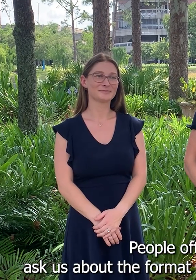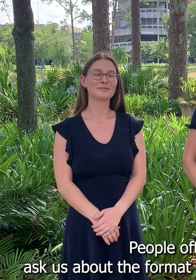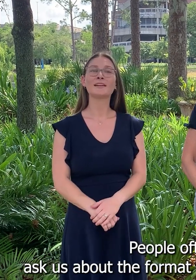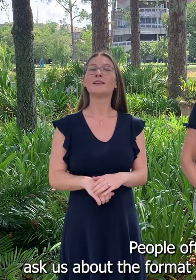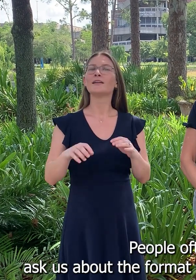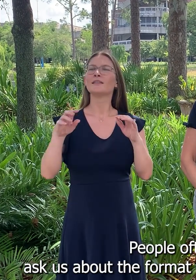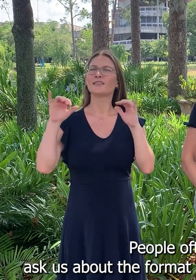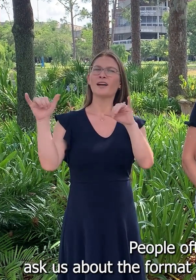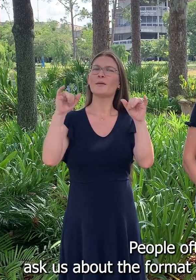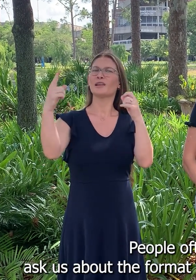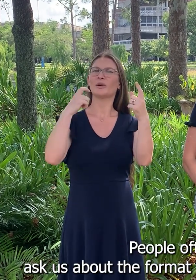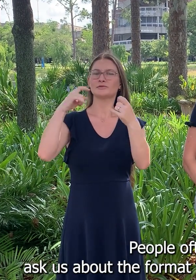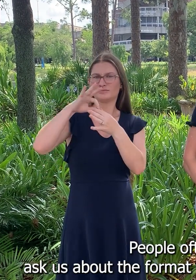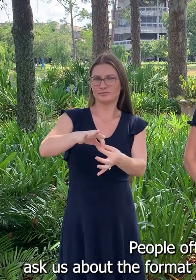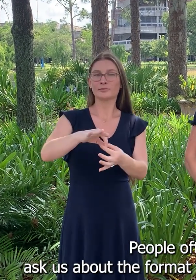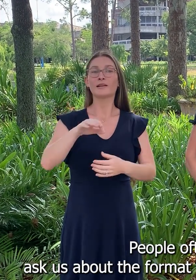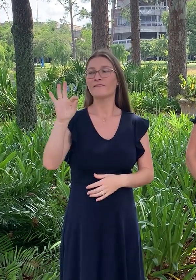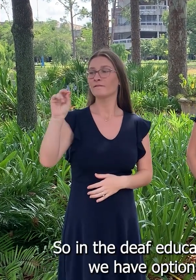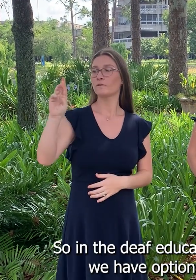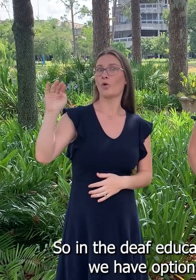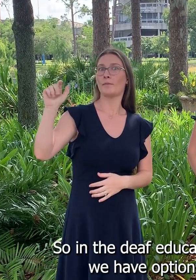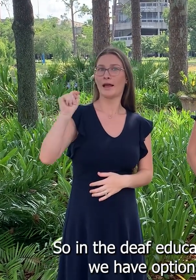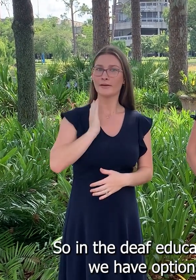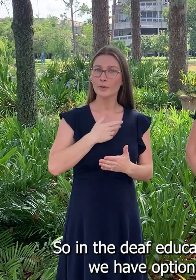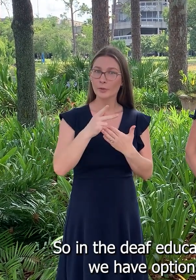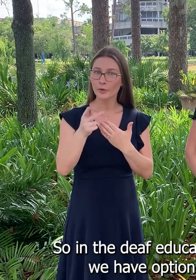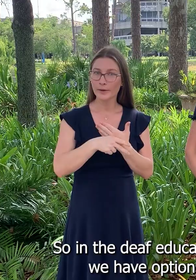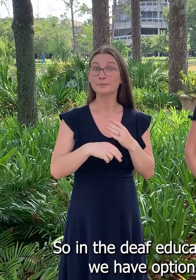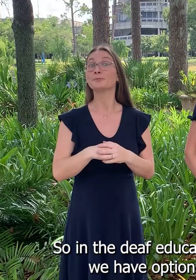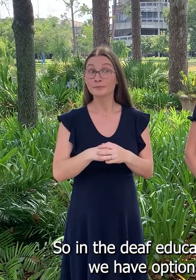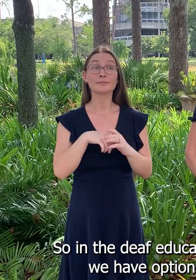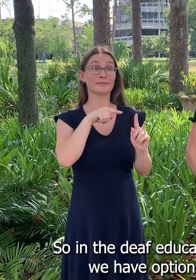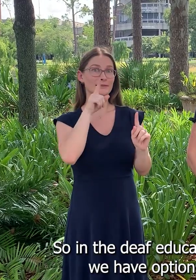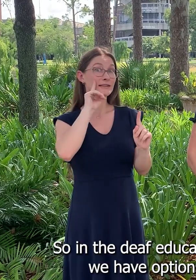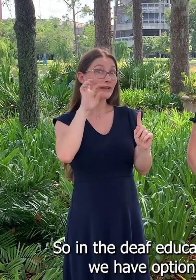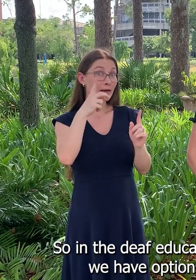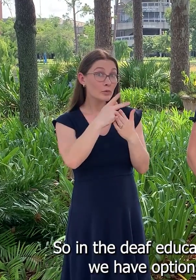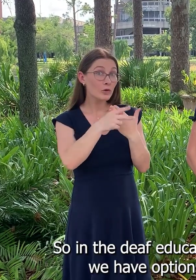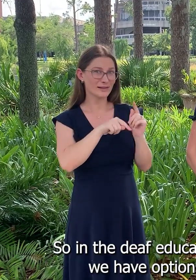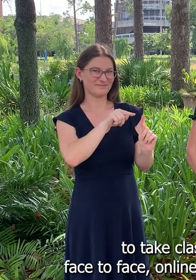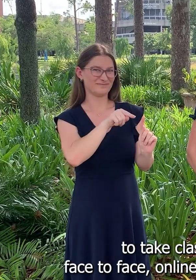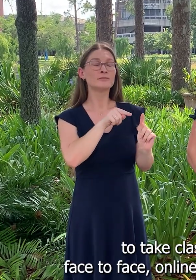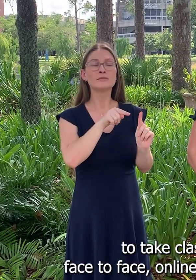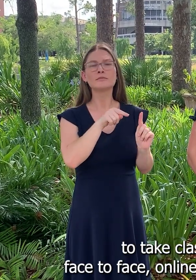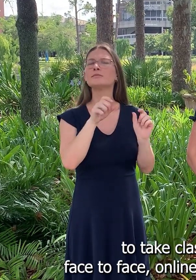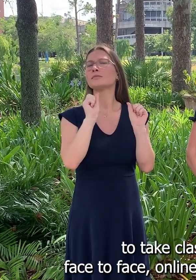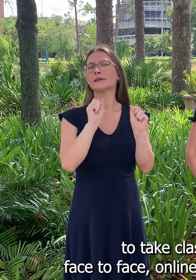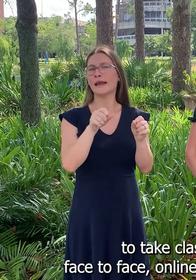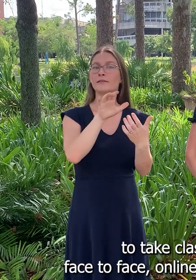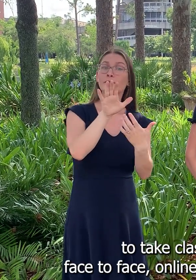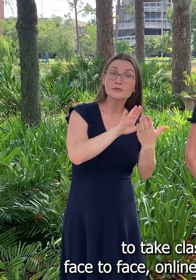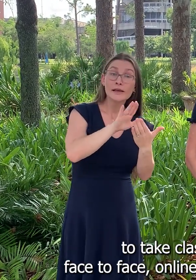People often ask us about the format of both programs. So in the deaf education program, we have options for you to take